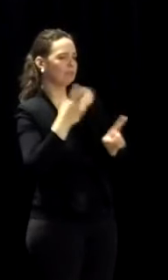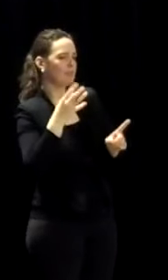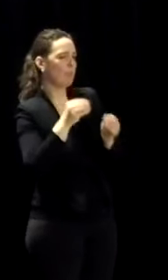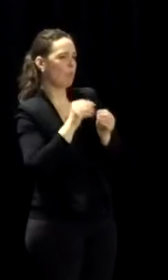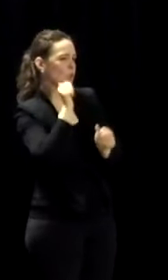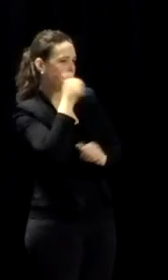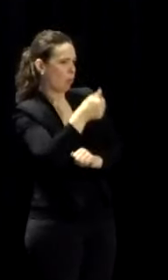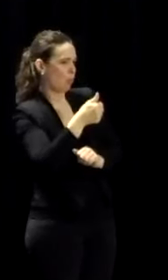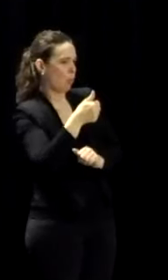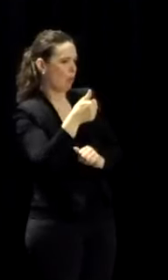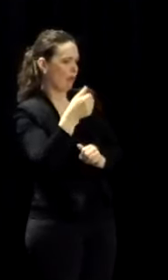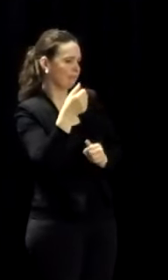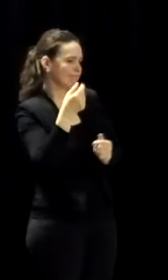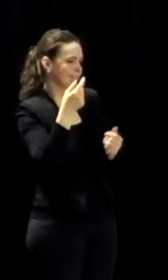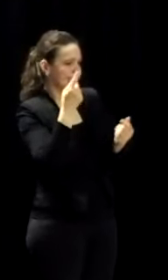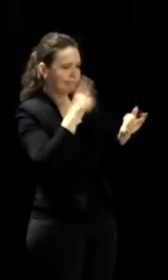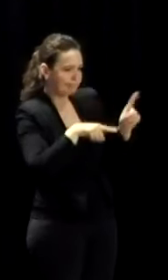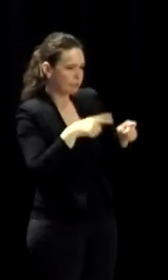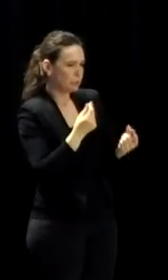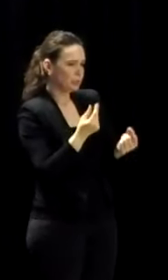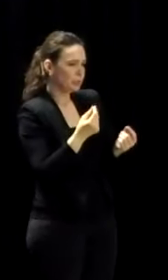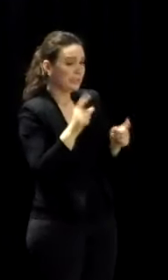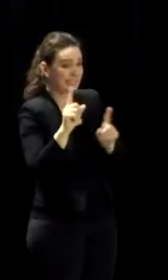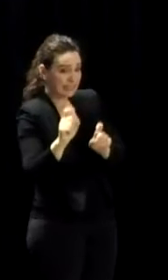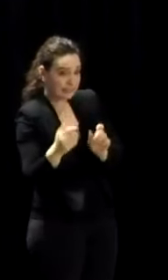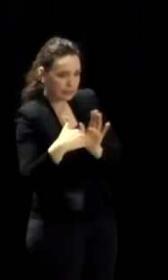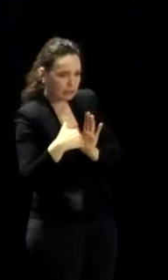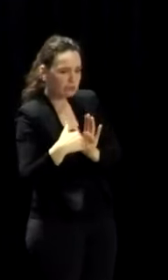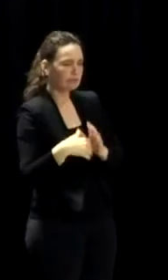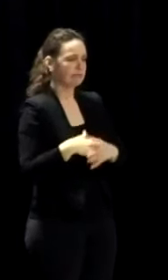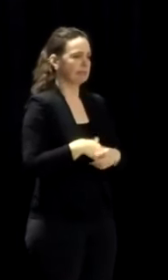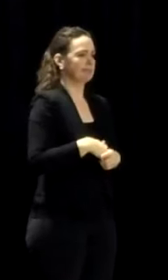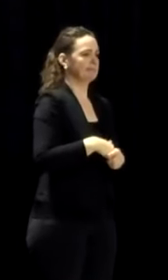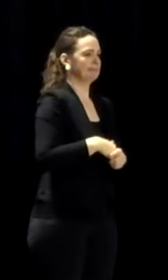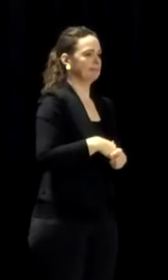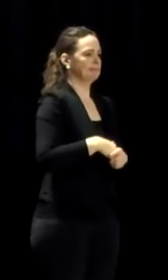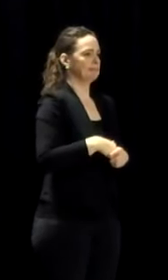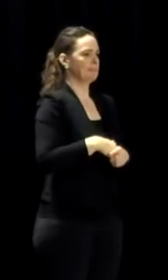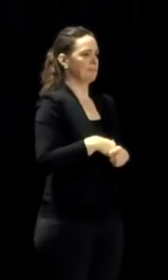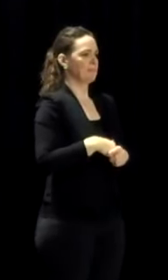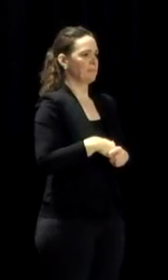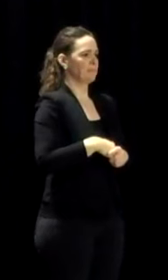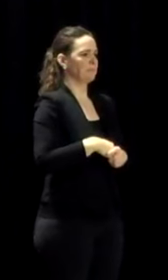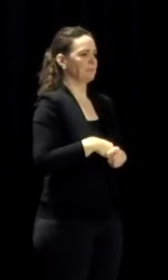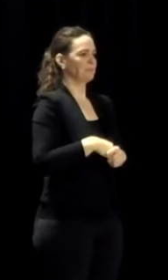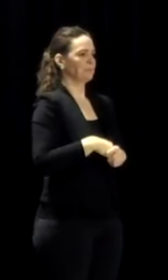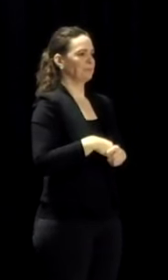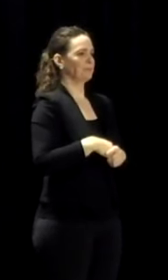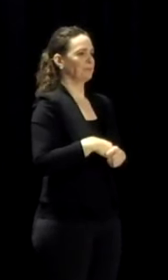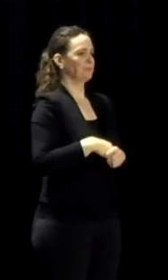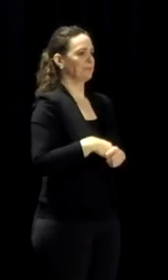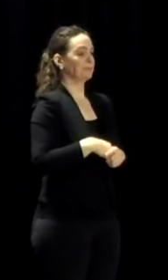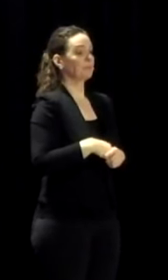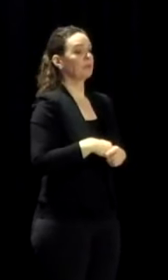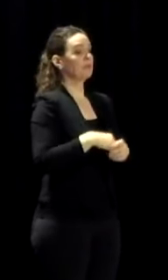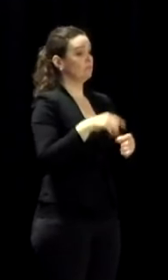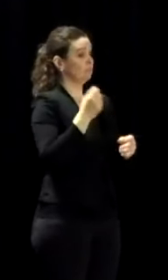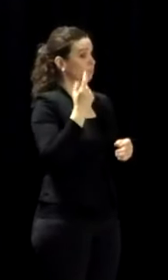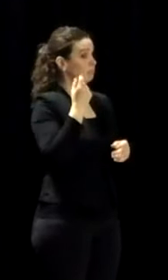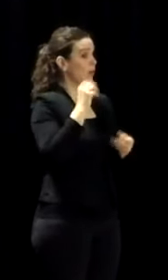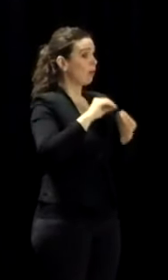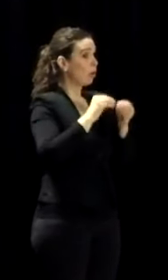and or the day after, what that looks like. The reality is, if you look at the testing numbers in the state, the tests coming